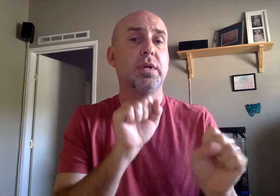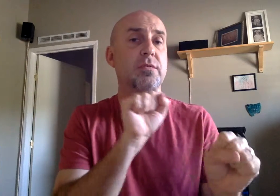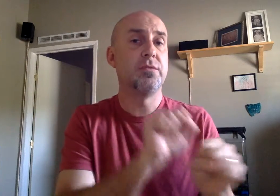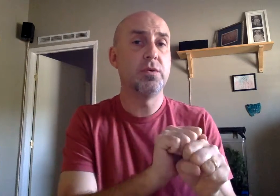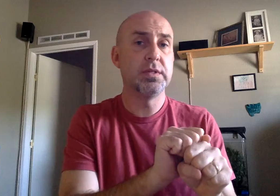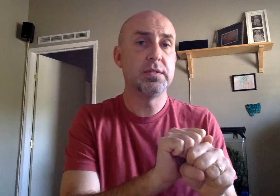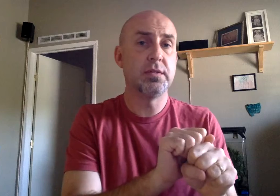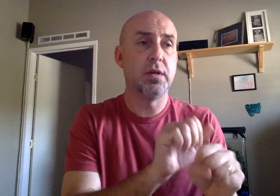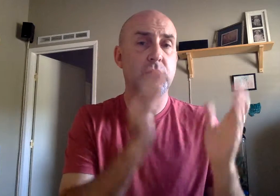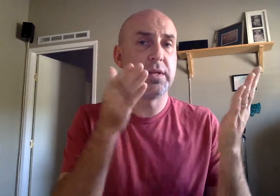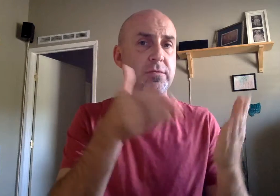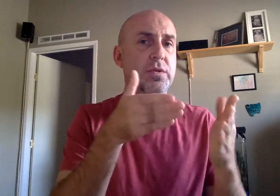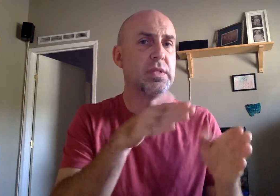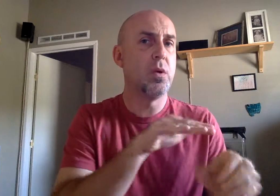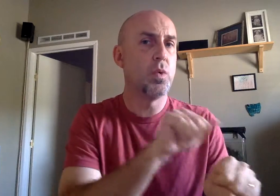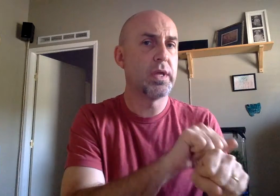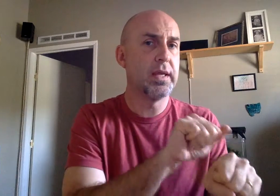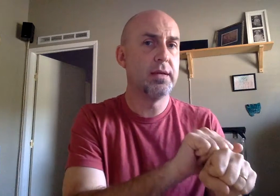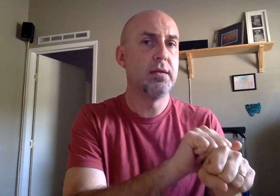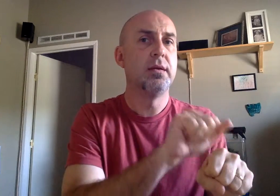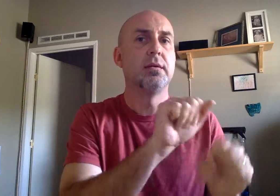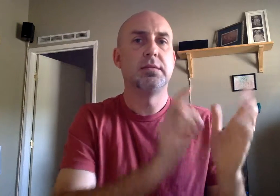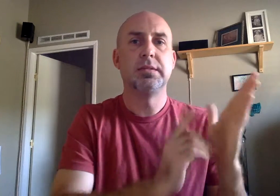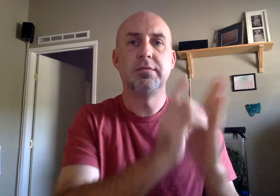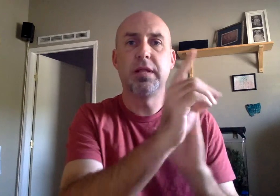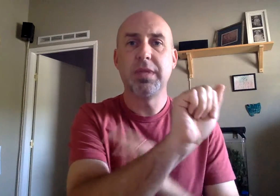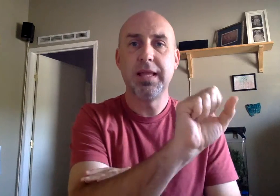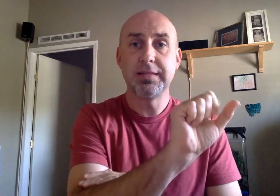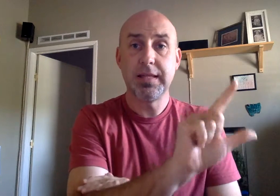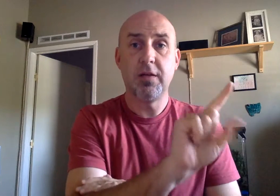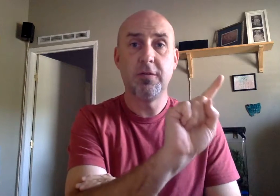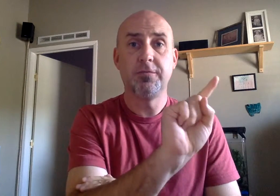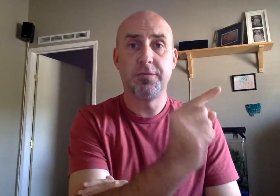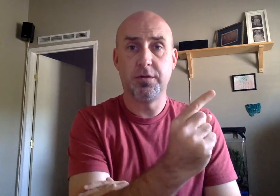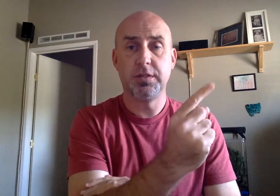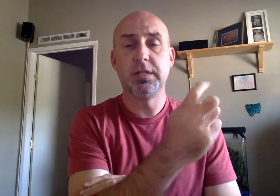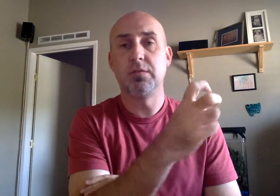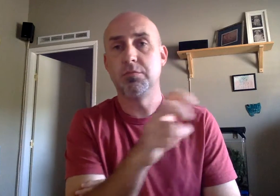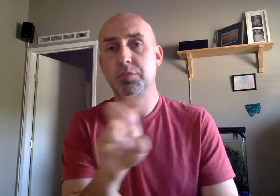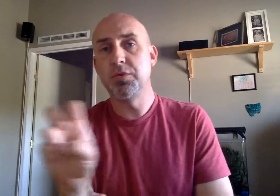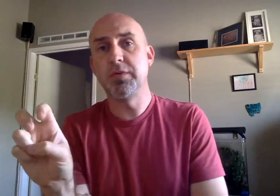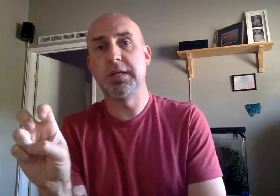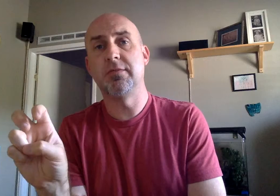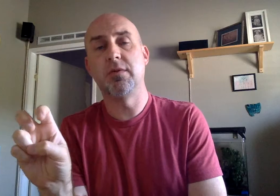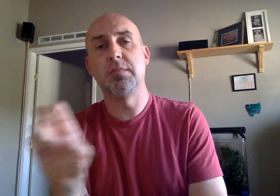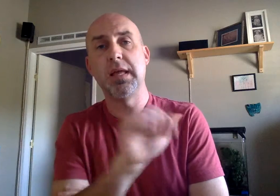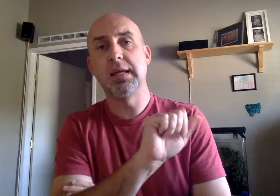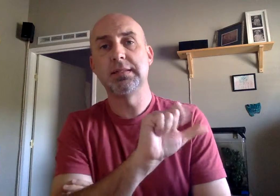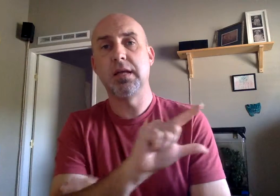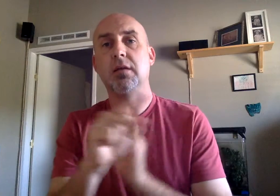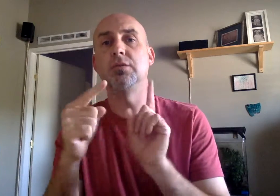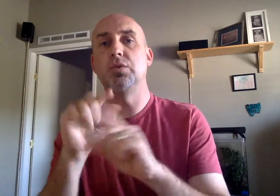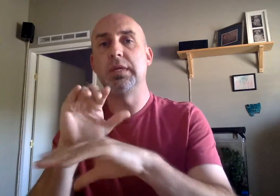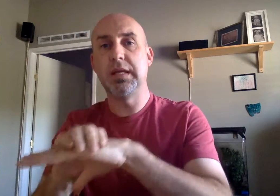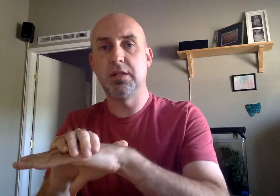to focus, we're kind of focusing on working to develop the ASL first and then moving from the ASL to the English